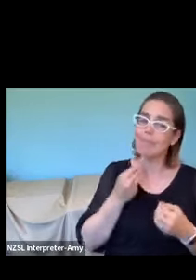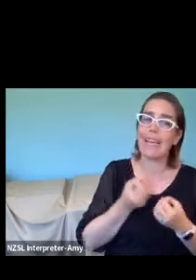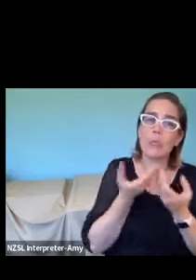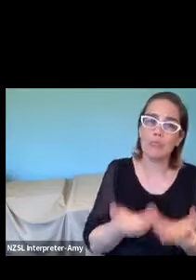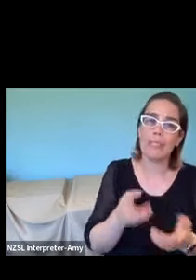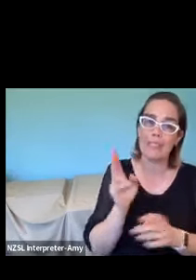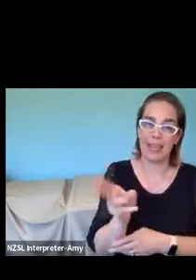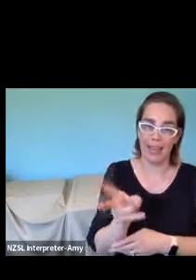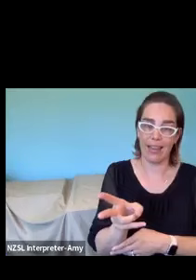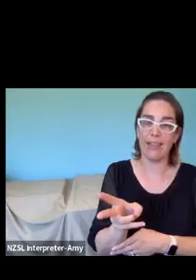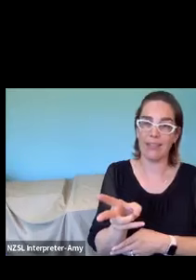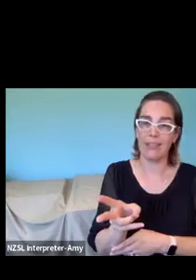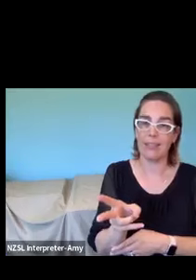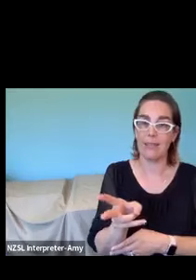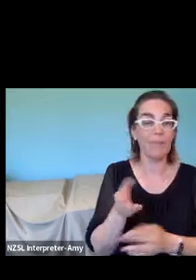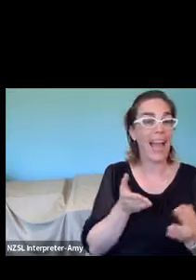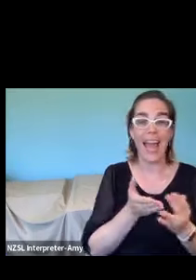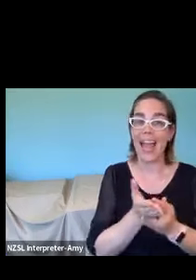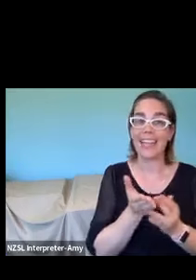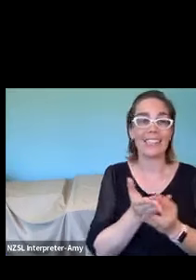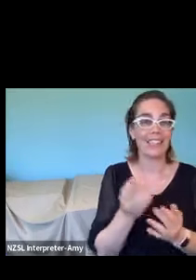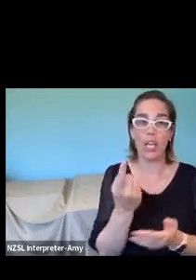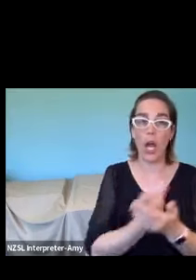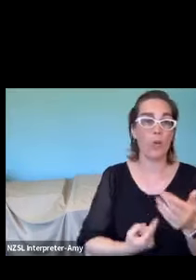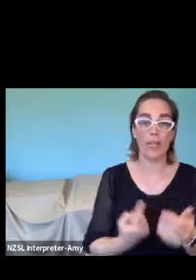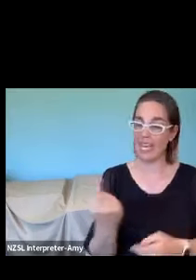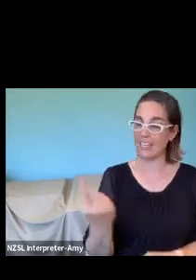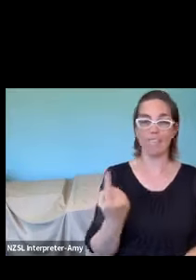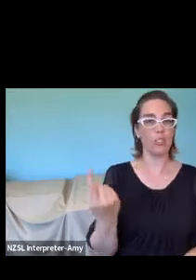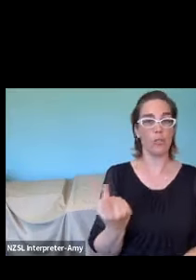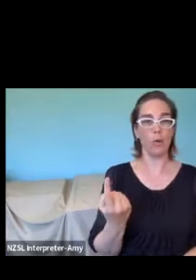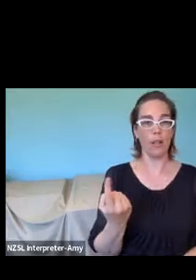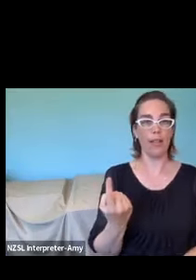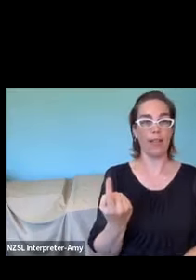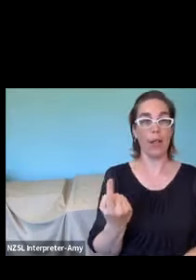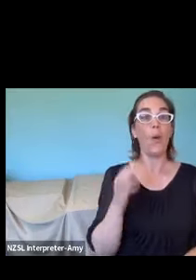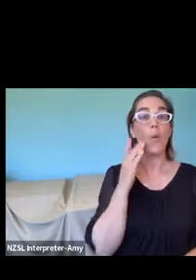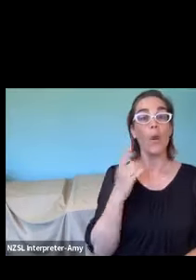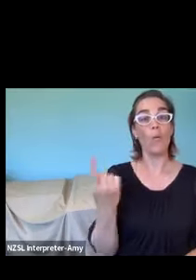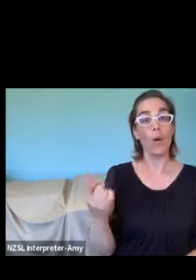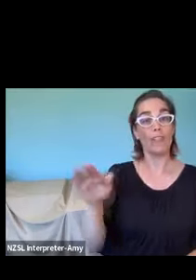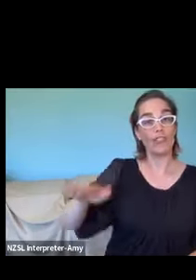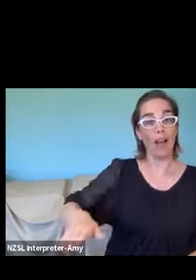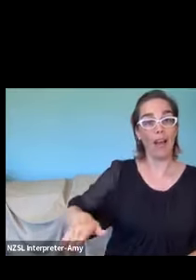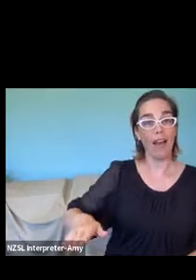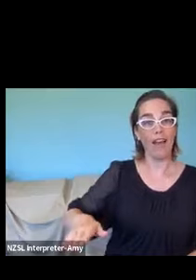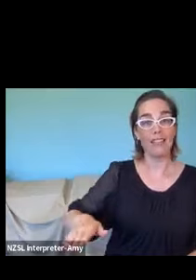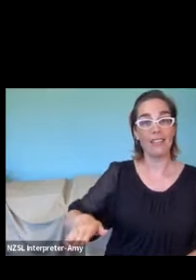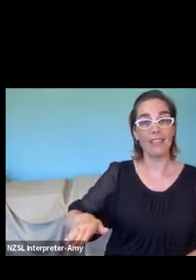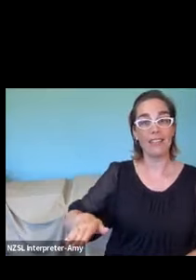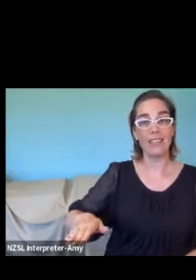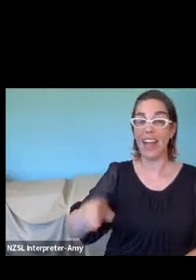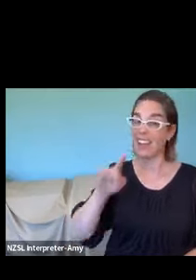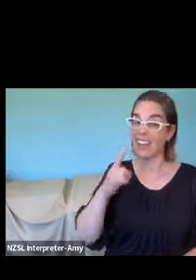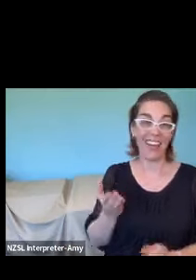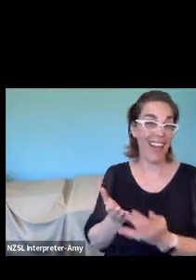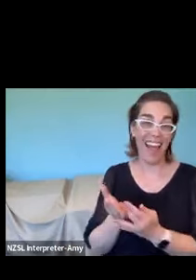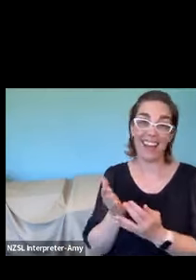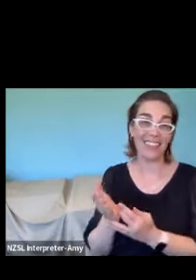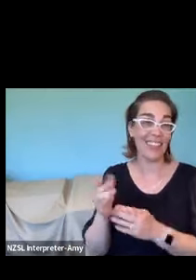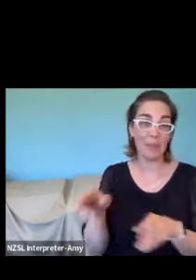access isn't just about the individual, that when one of our children cannot access a building, it means the whole